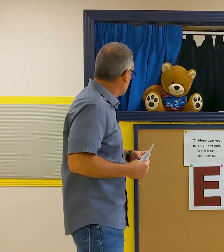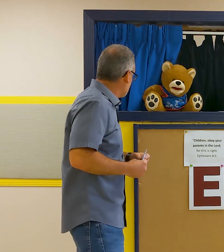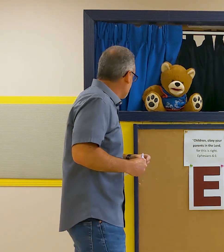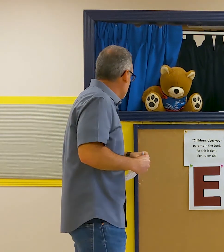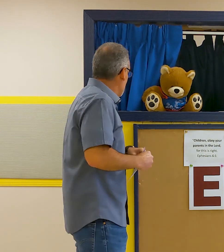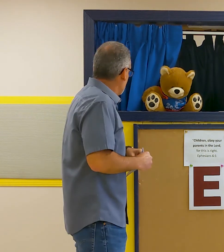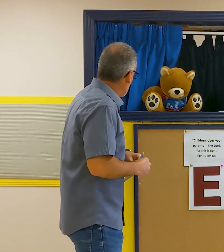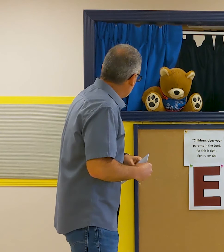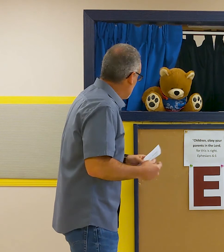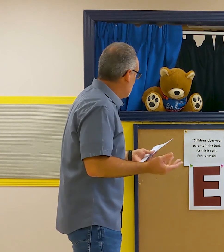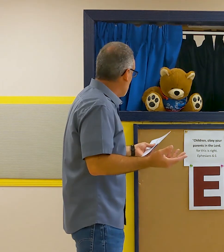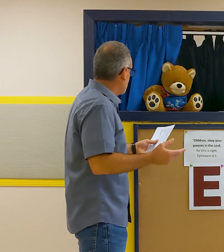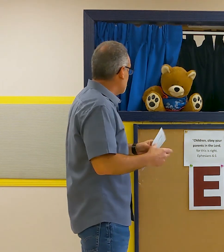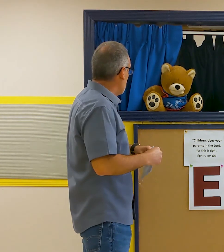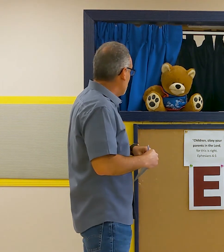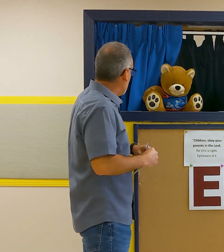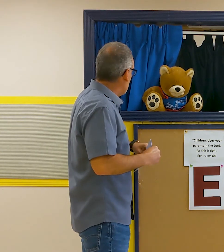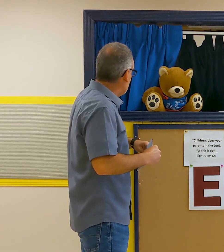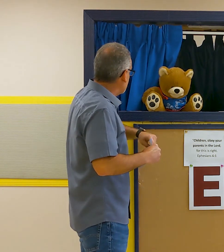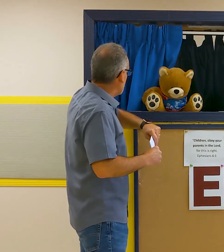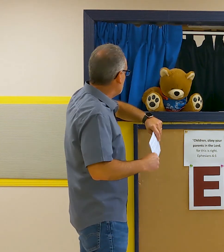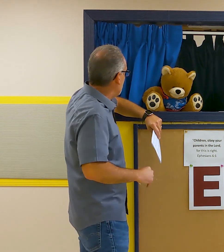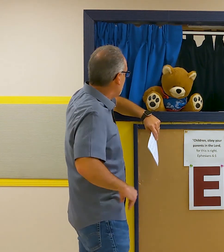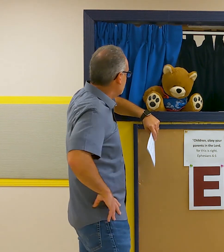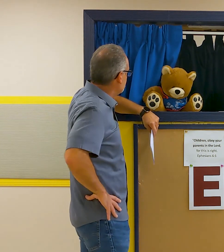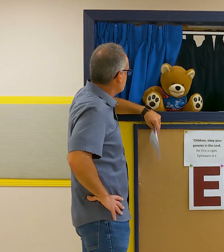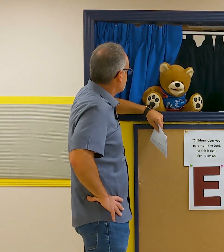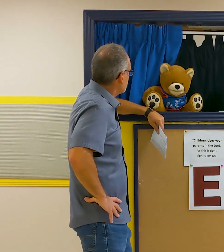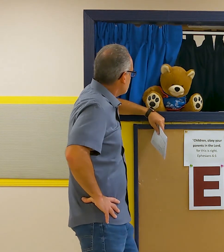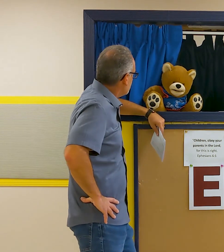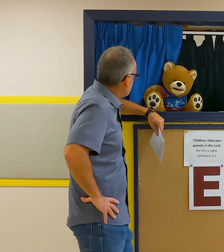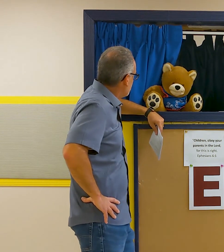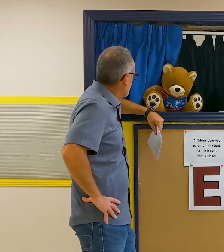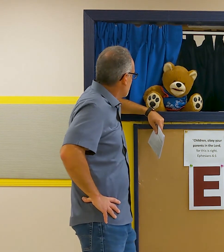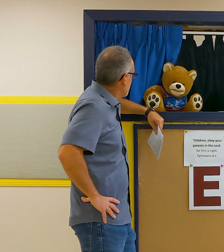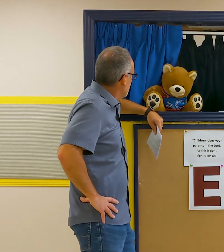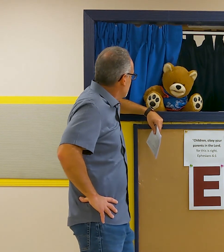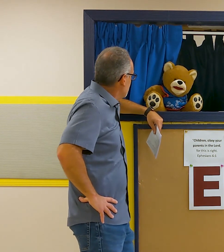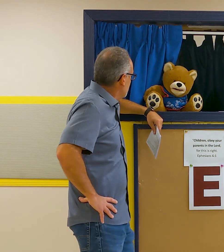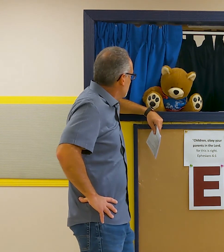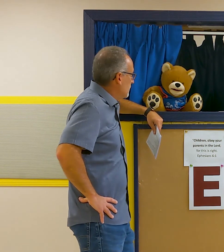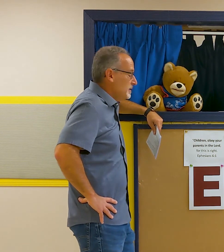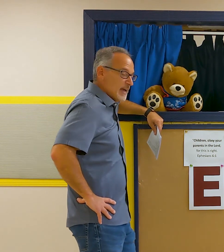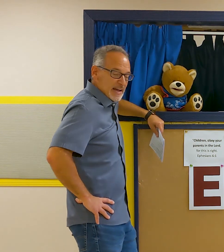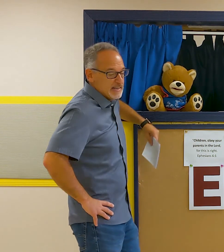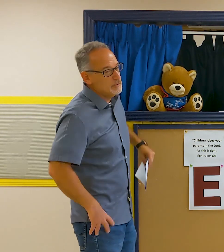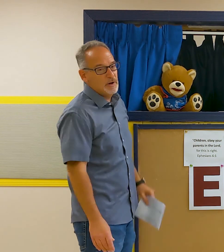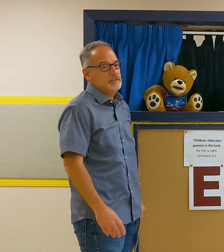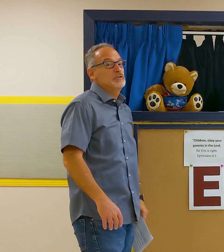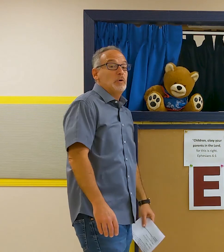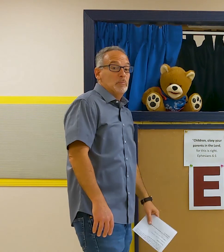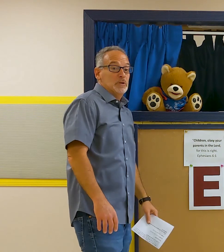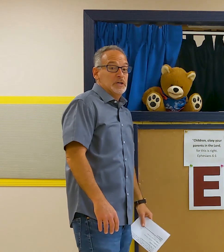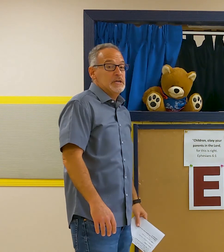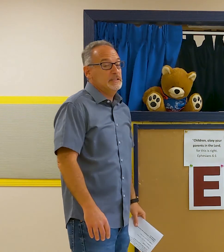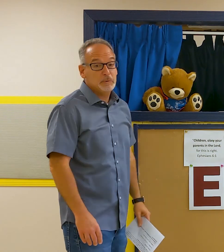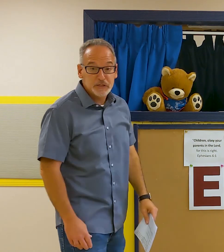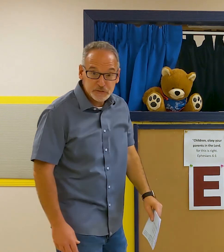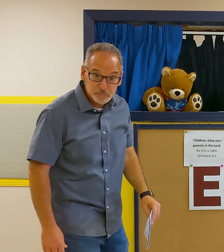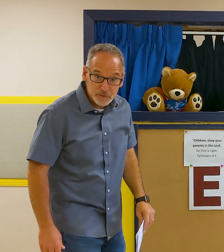I know that one! Well, God wants us to obey our parents, Cubby Bear. Yeah, children, obey your parents. Yeah, he doesn't want us grumbling. He doesn't want us